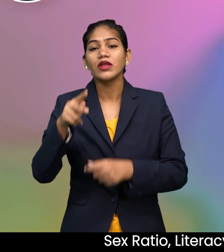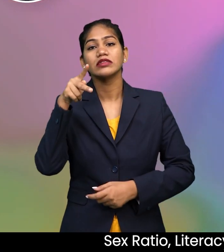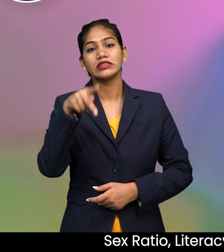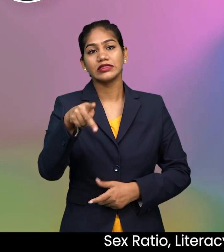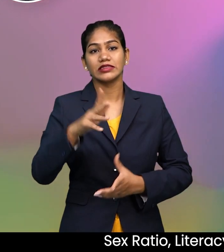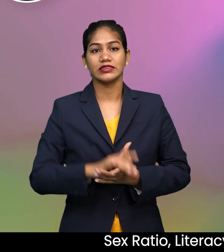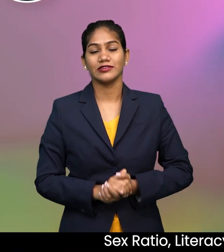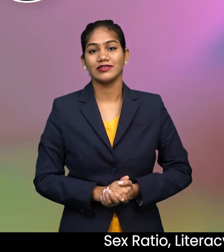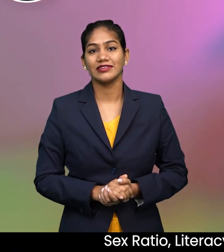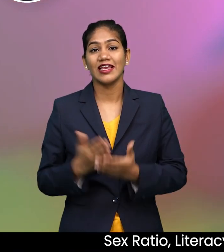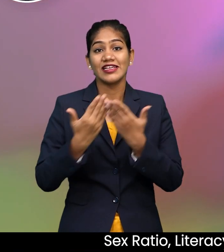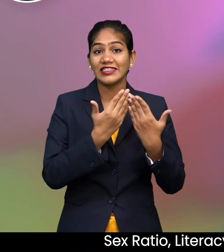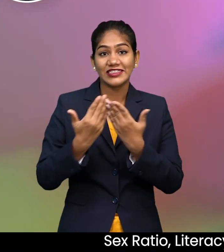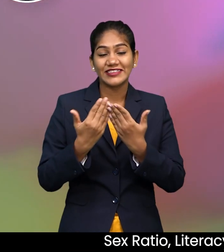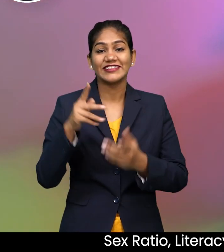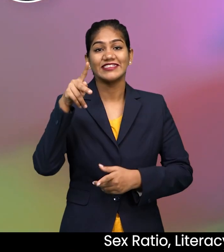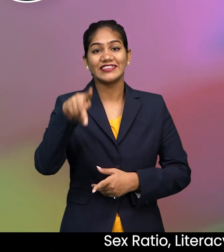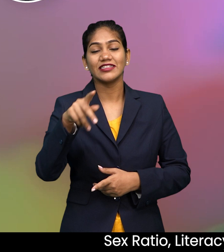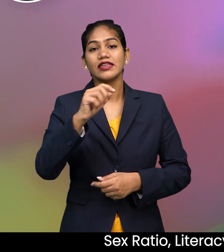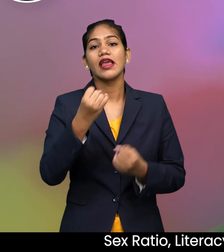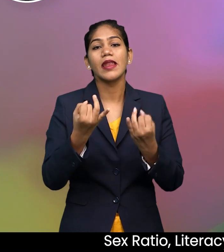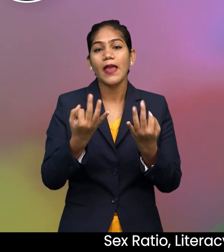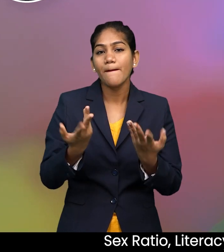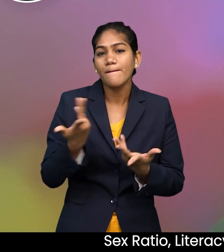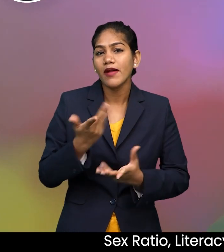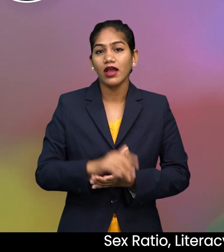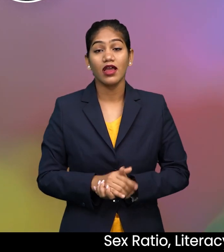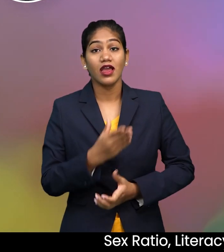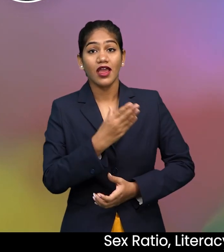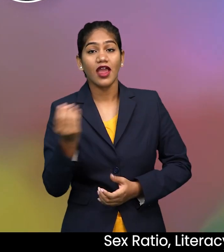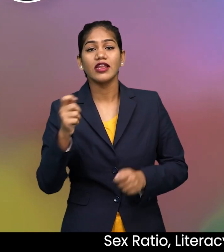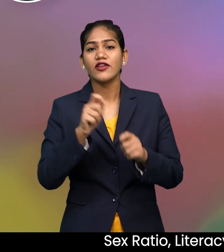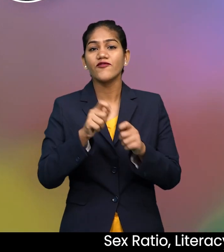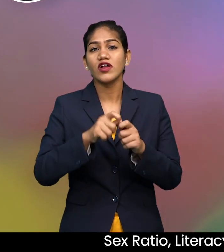literacy rates, and working population.